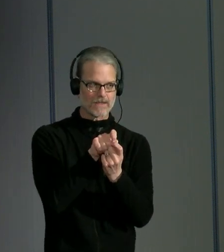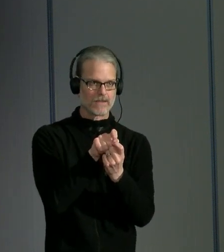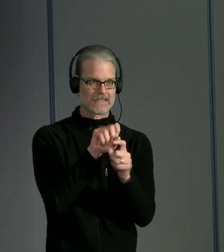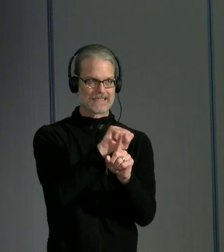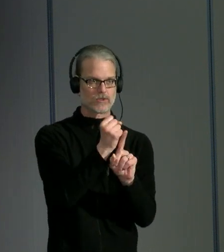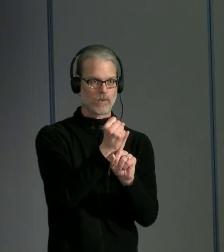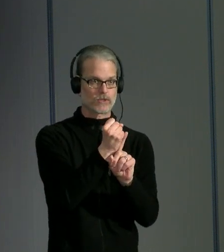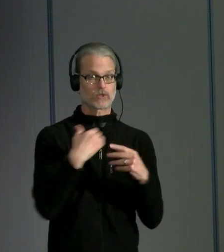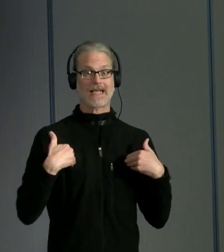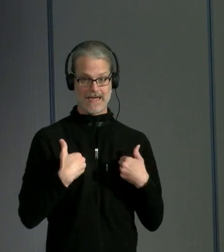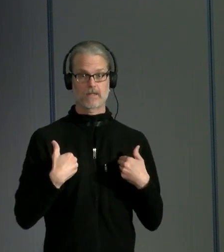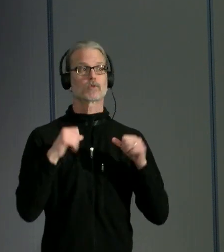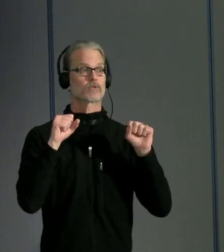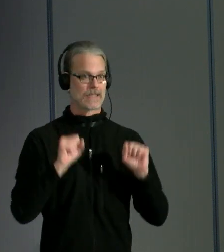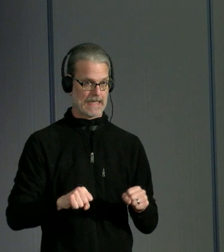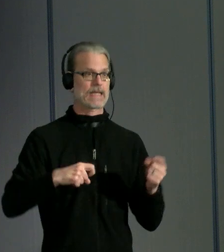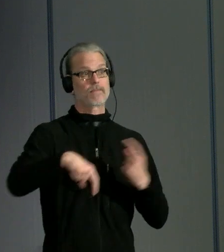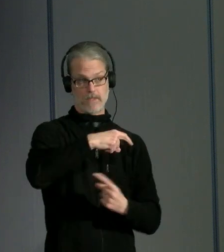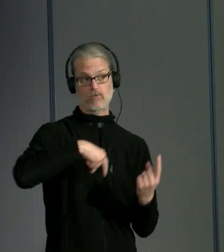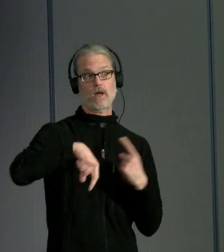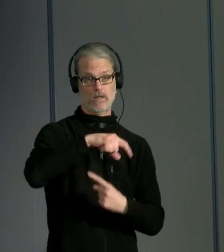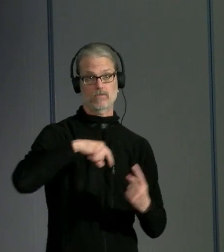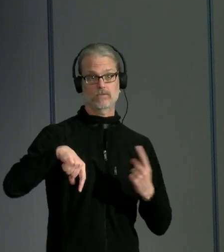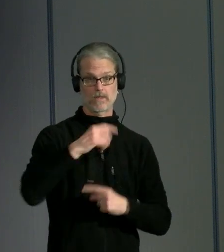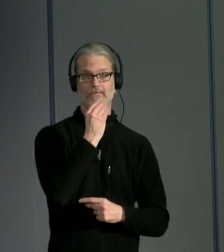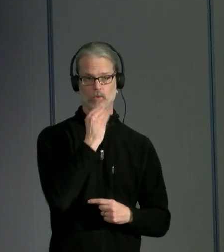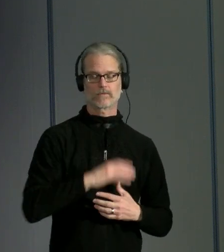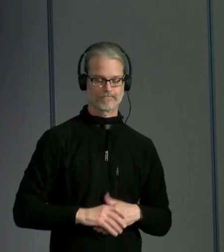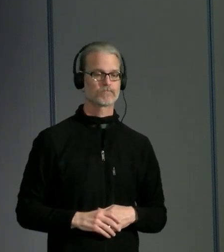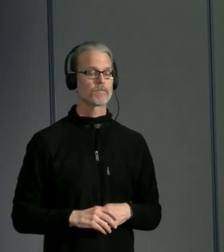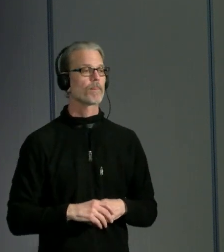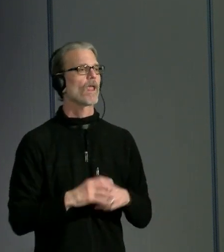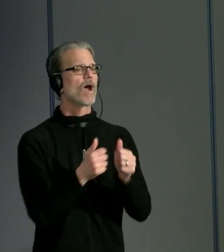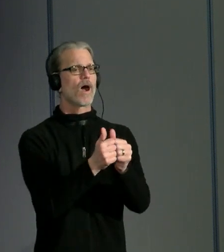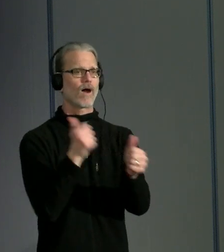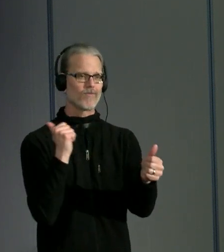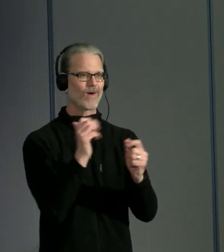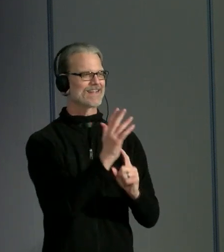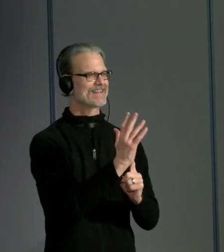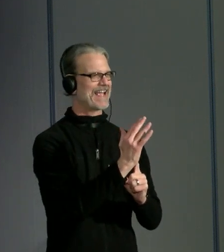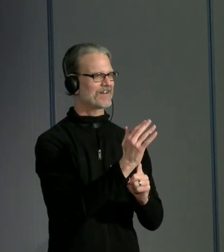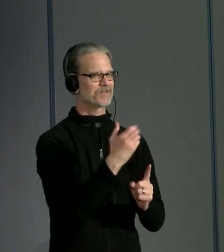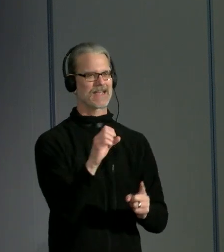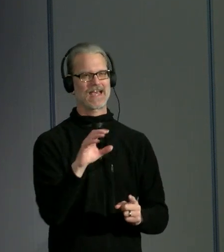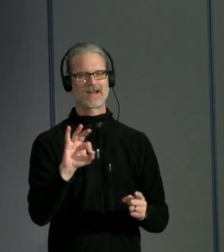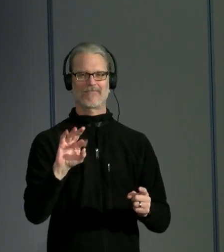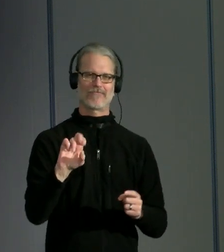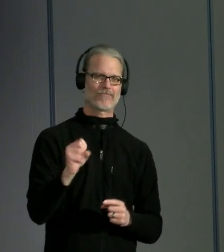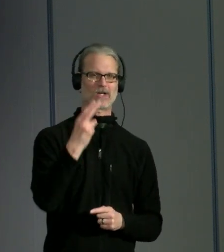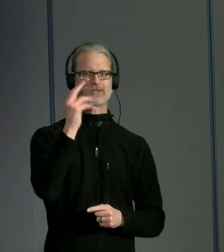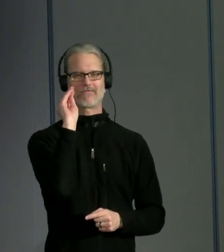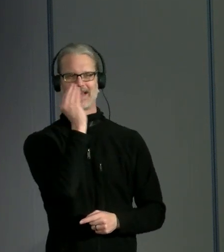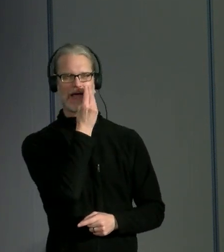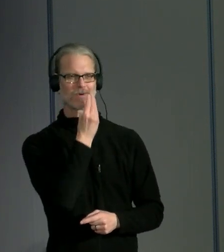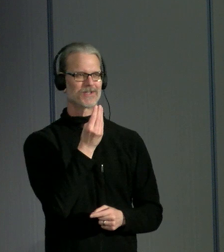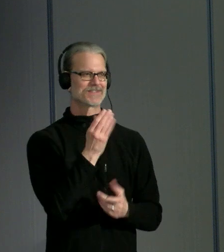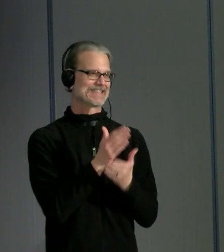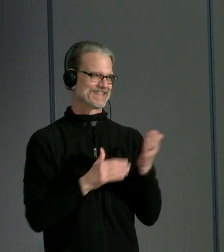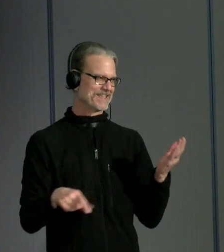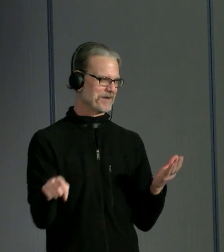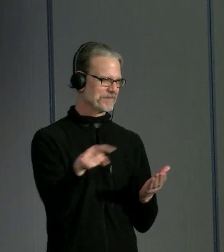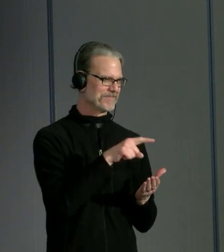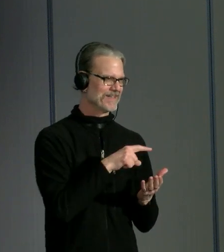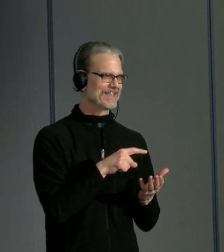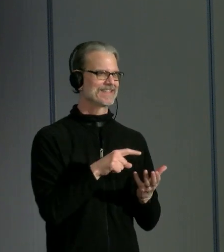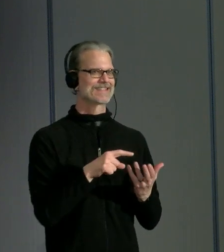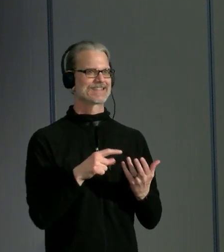around all facilities. Avoiding candles and fresh flowers is important because lots of us have the hidden,